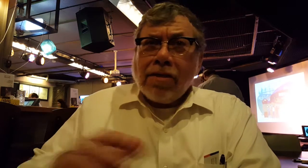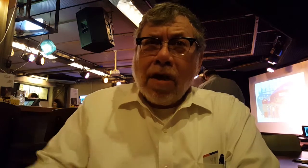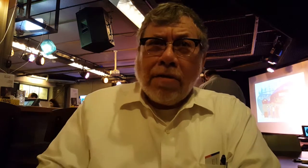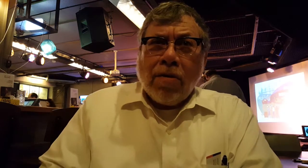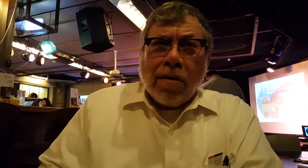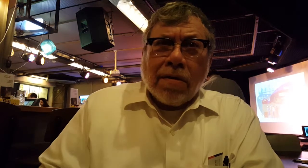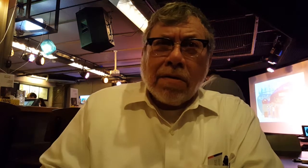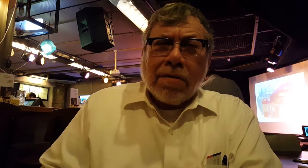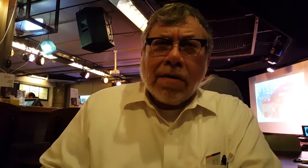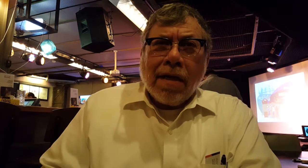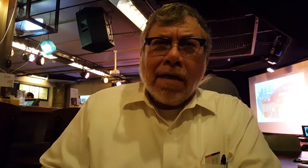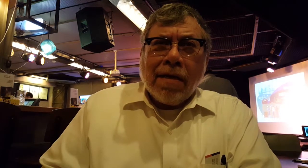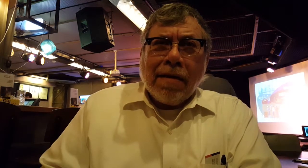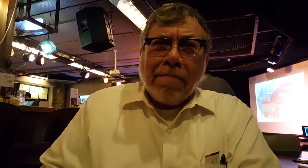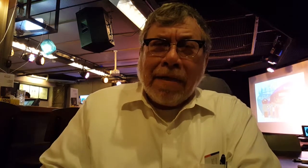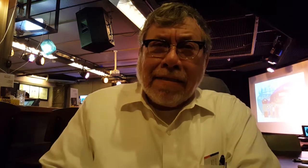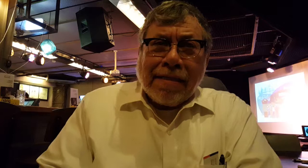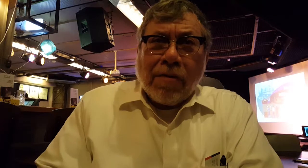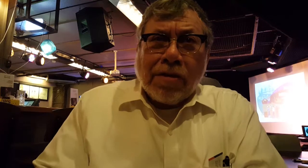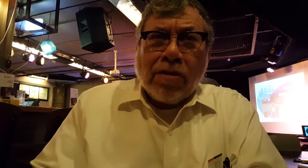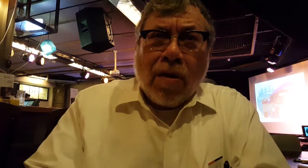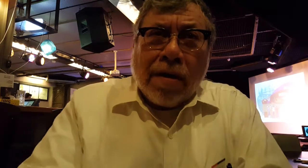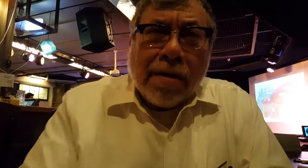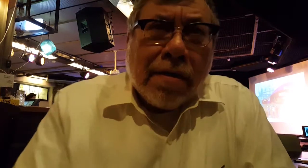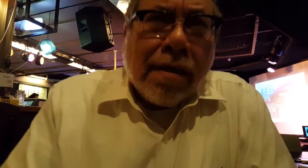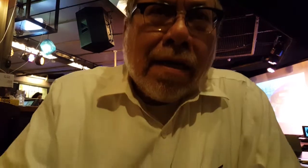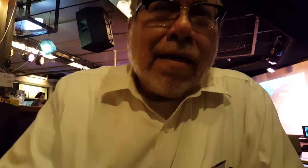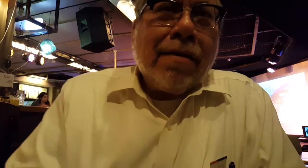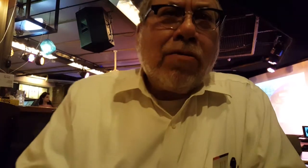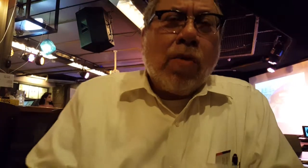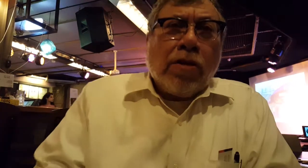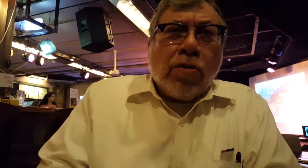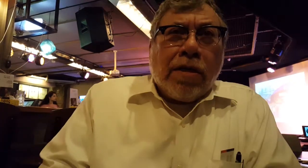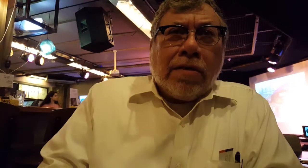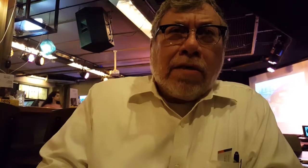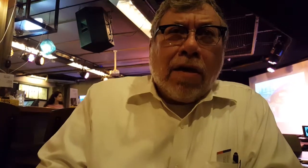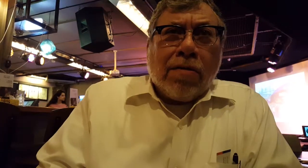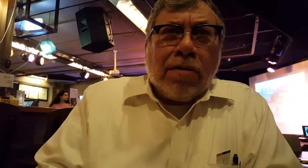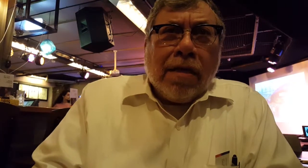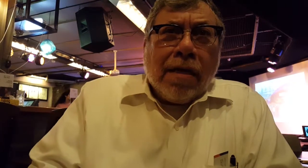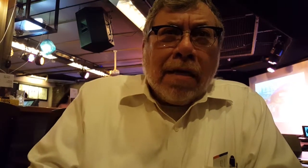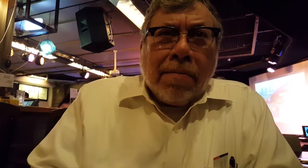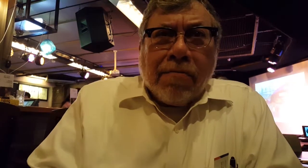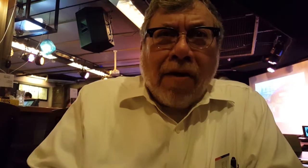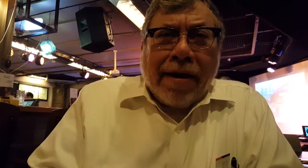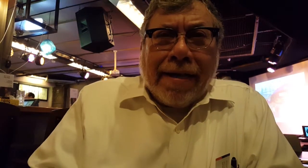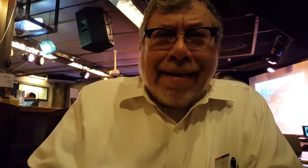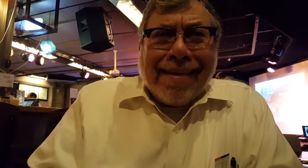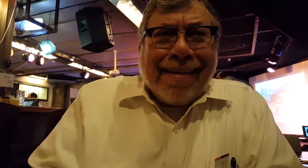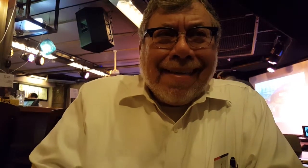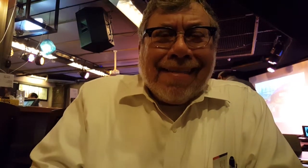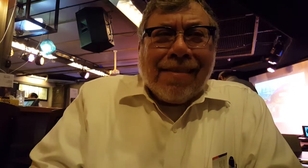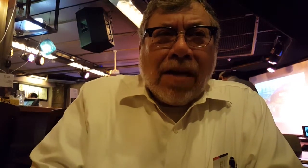Sign Talkers, a business that we started 22 years ago, providing sign